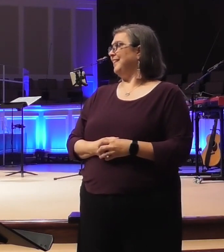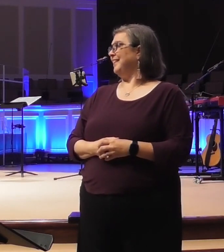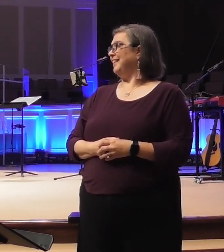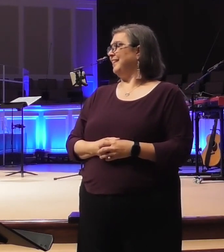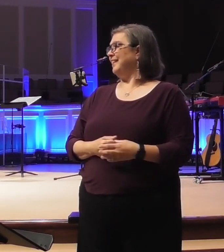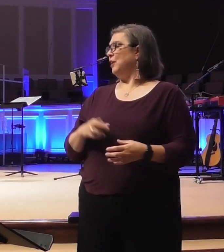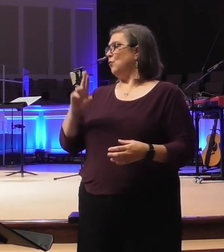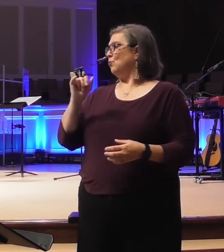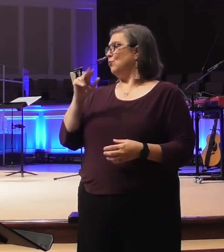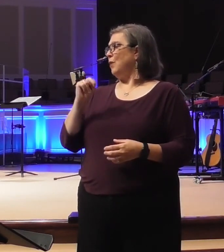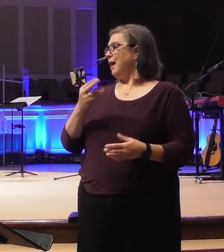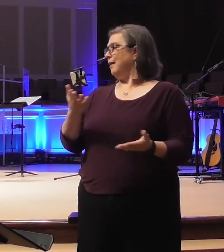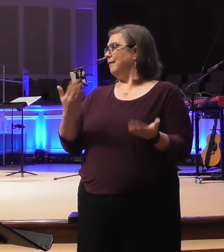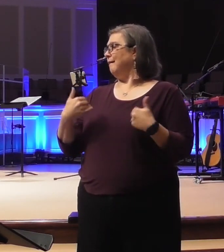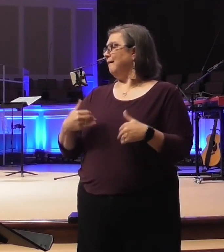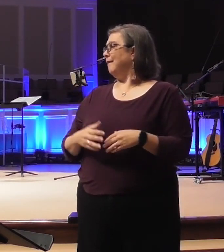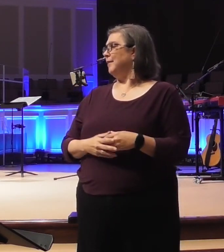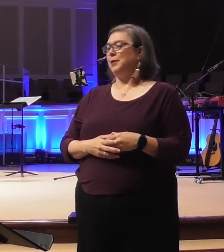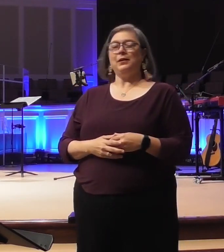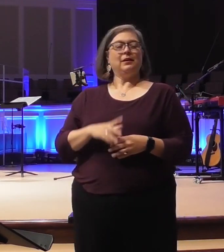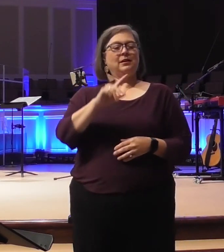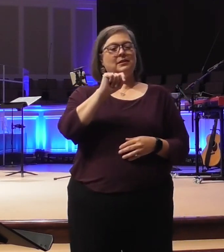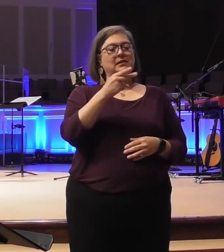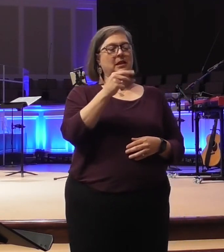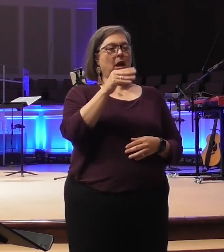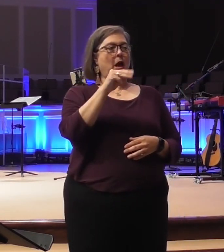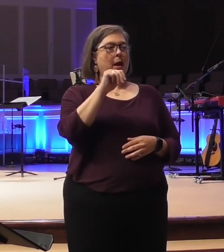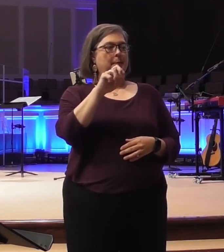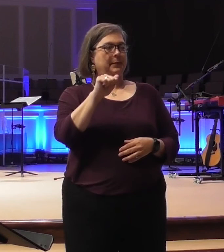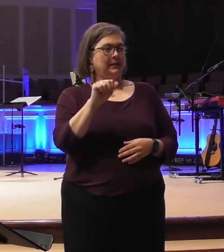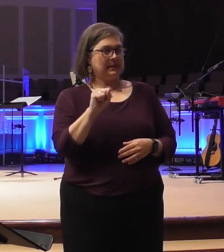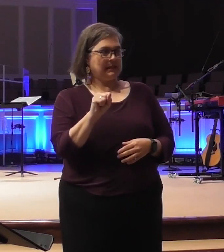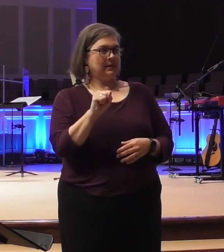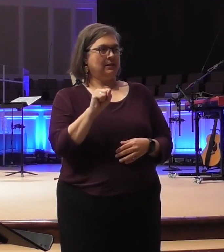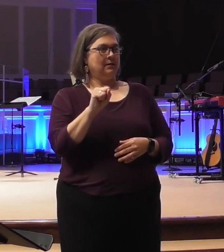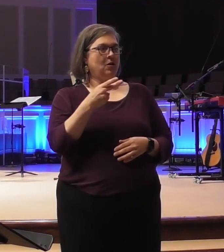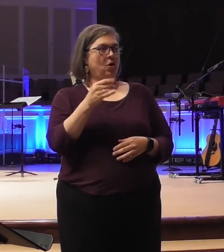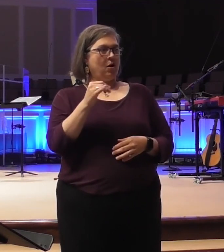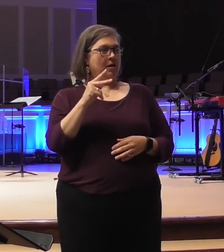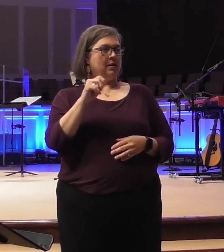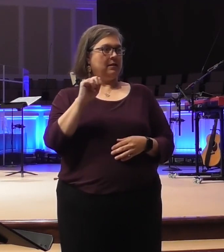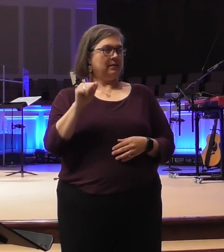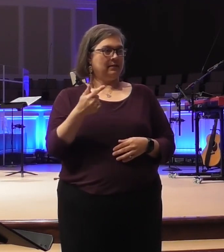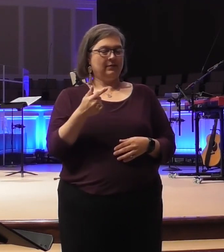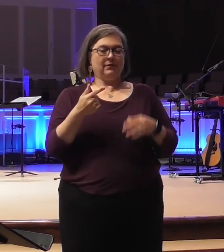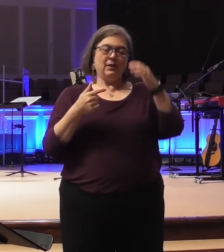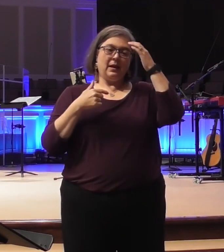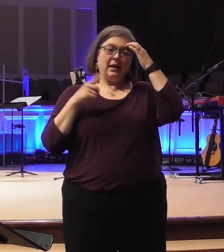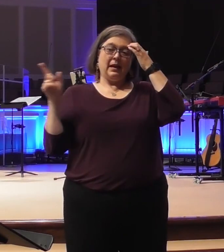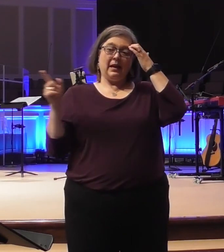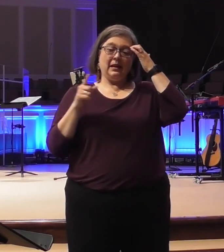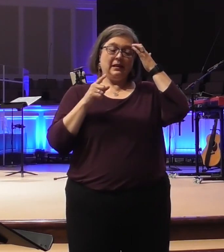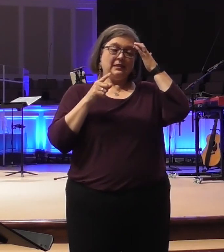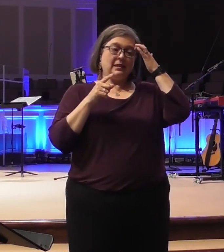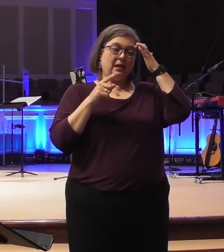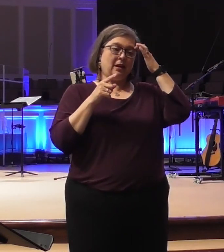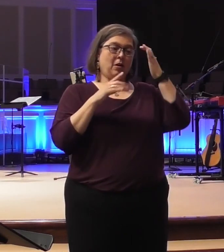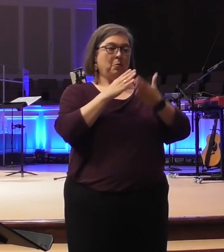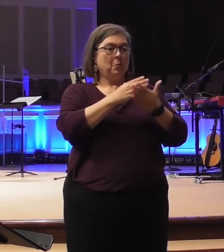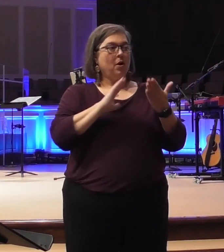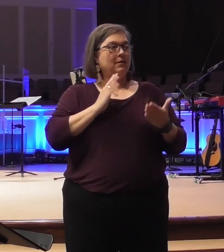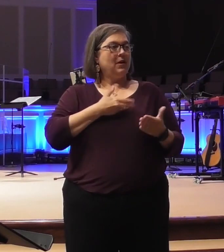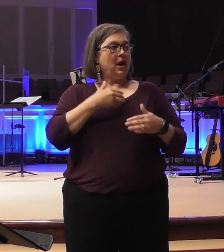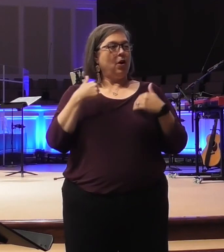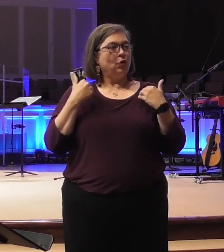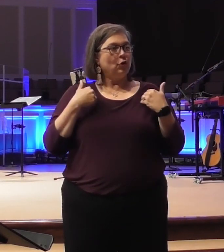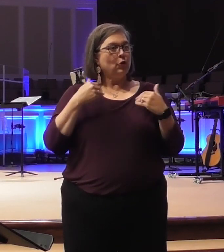And Ryan, you want to come stand up too? This is Thomas Hargaden. Many of you know him. He's a product of our church and our youth ministry, and he's